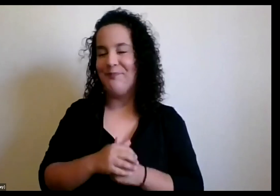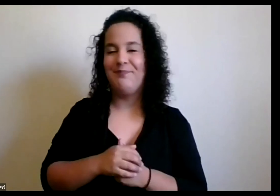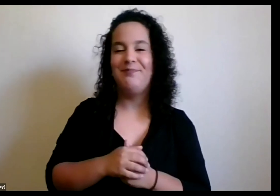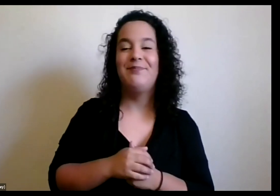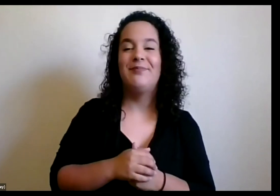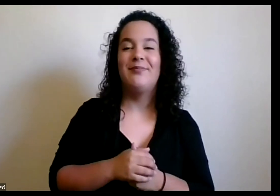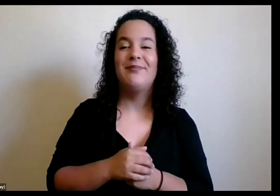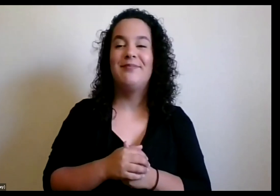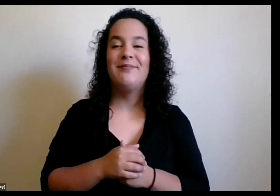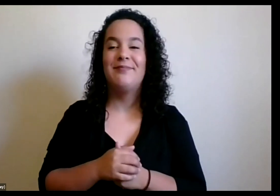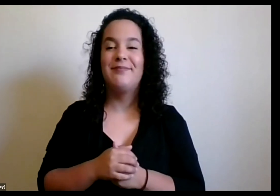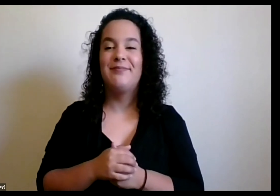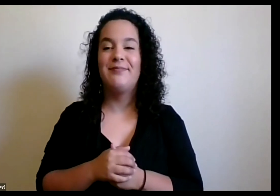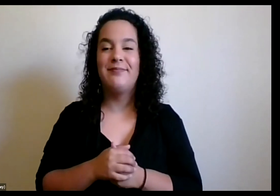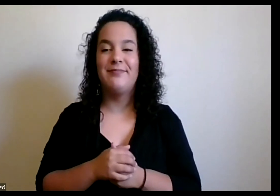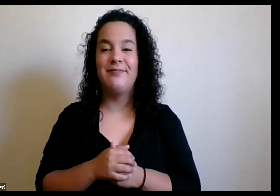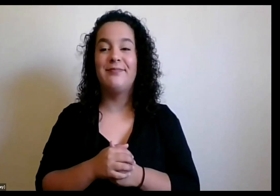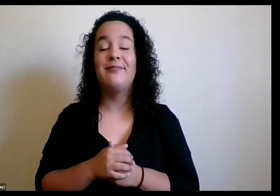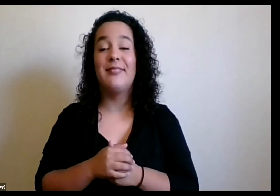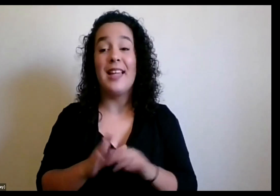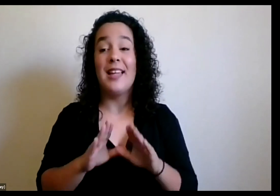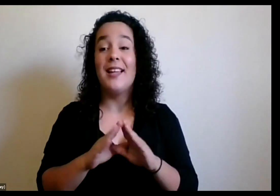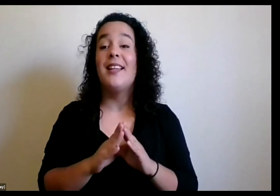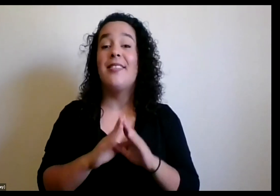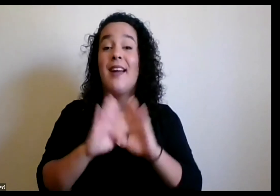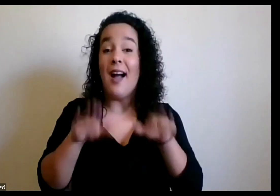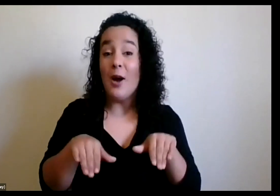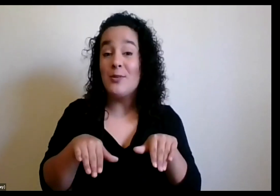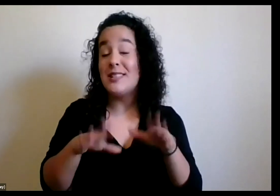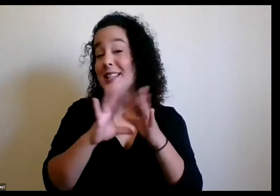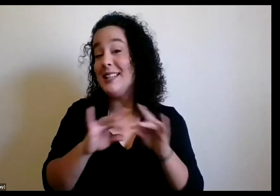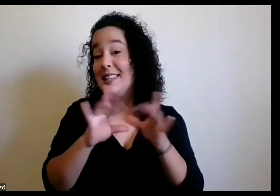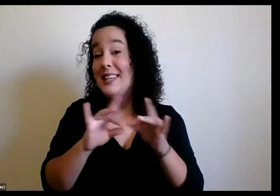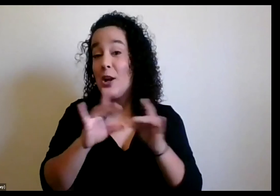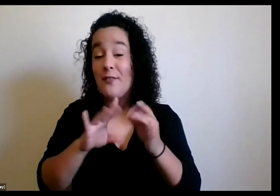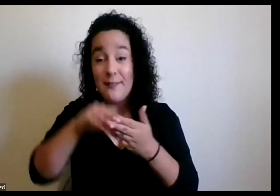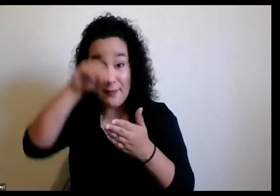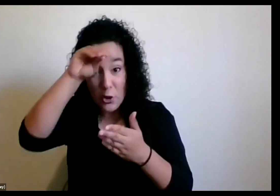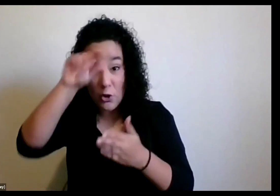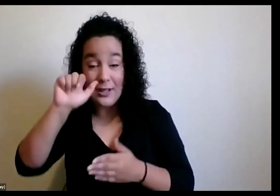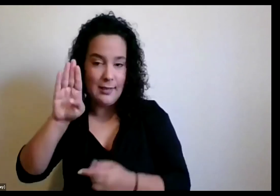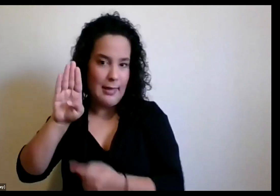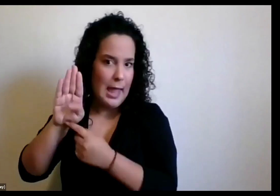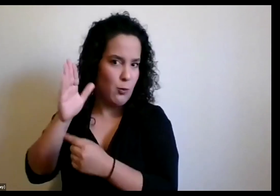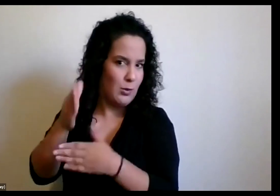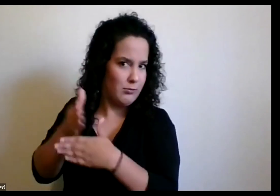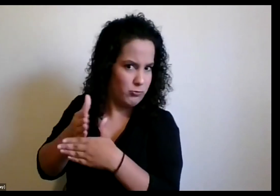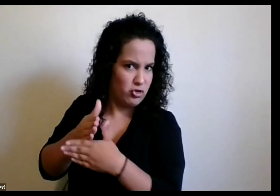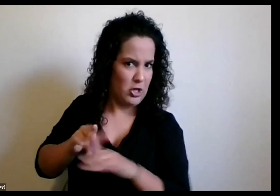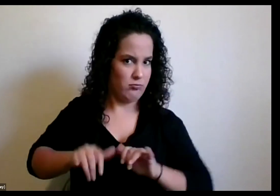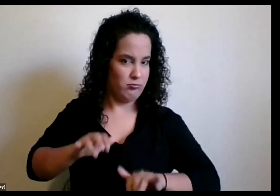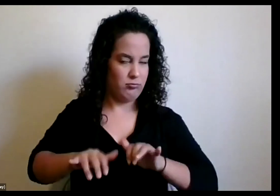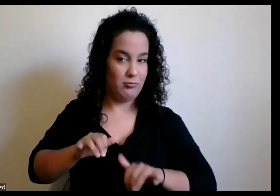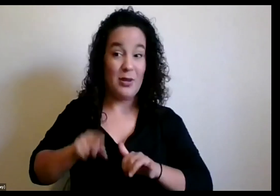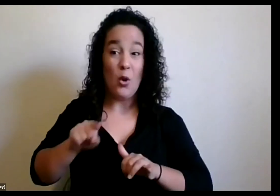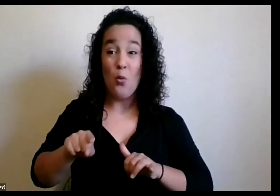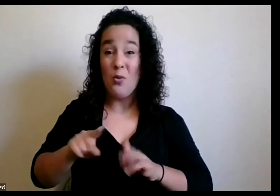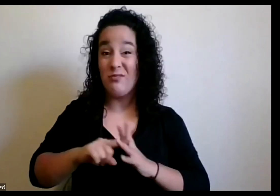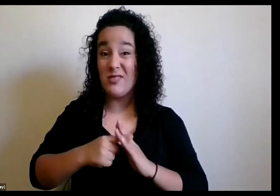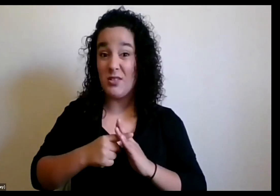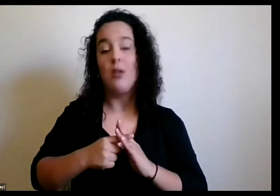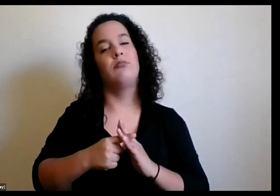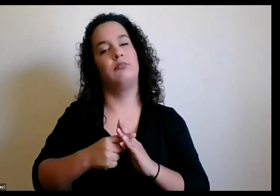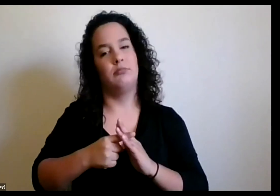overview of the Housing Narrative Learning Lab, which is coming together. It's actually going to launch in